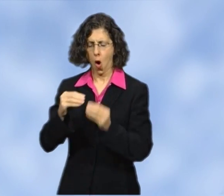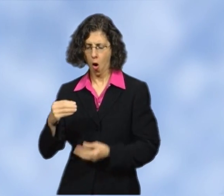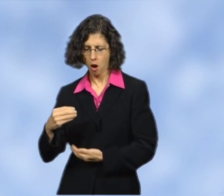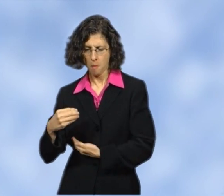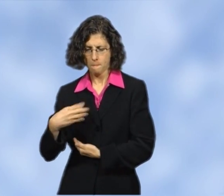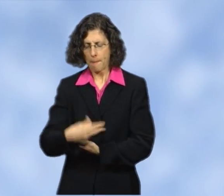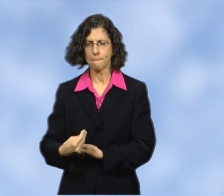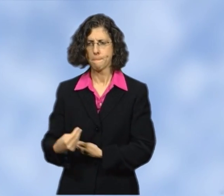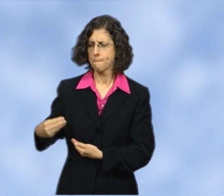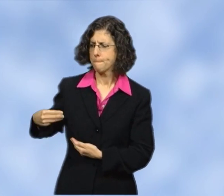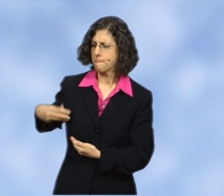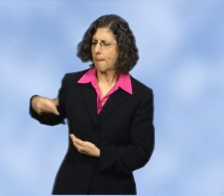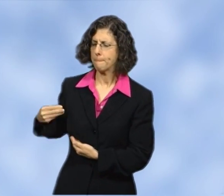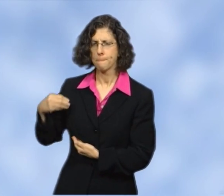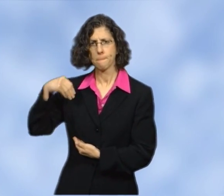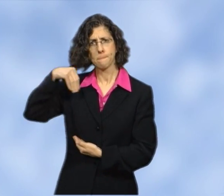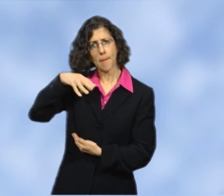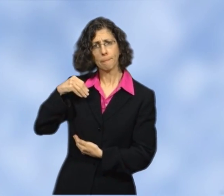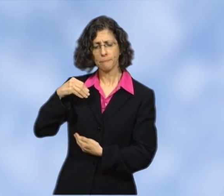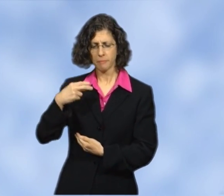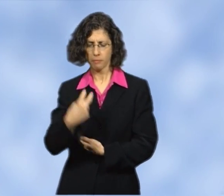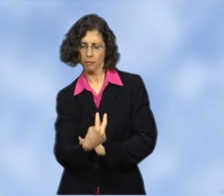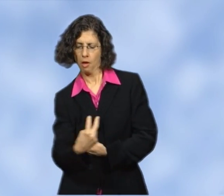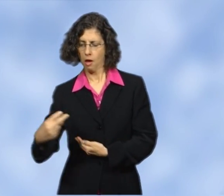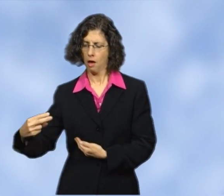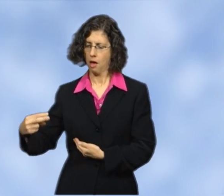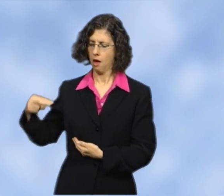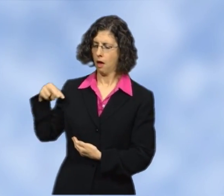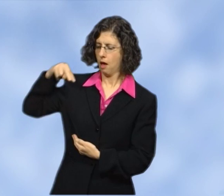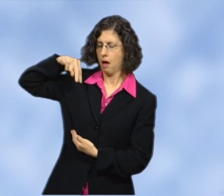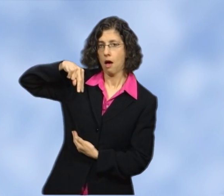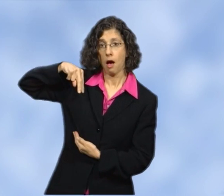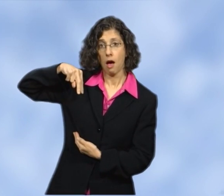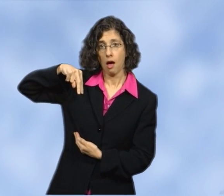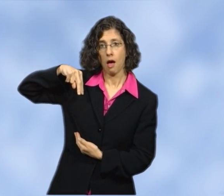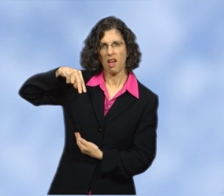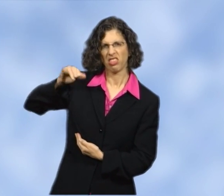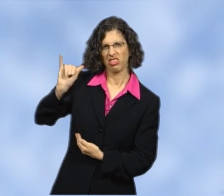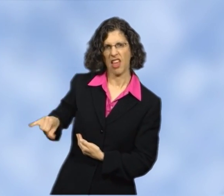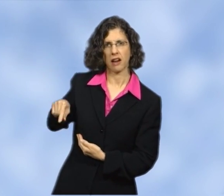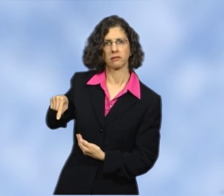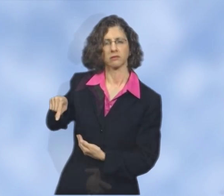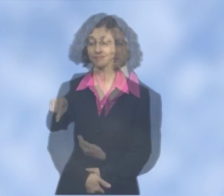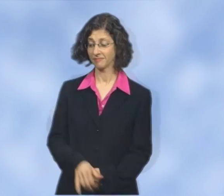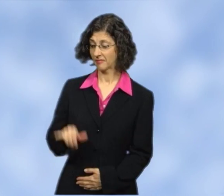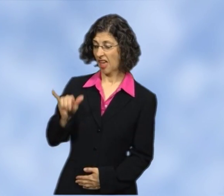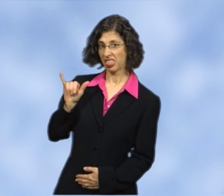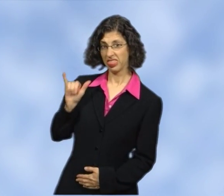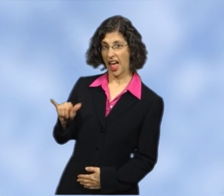More x-rays provide more detailed information about the breast problem.